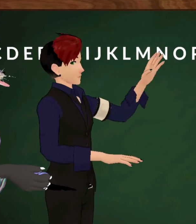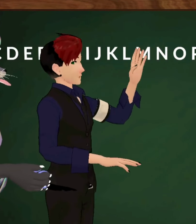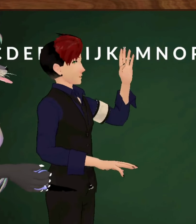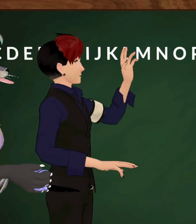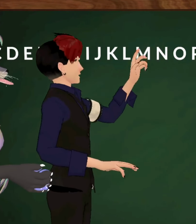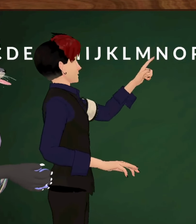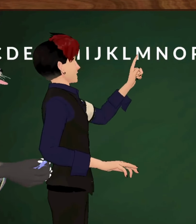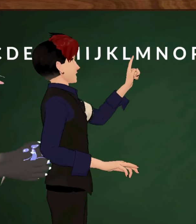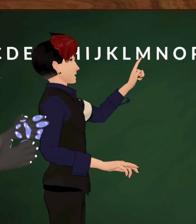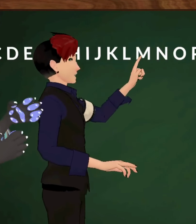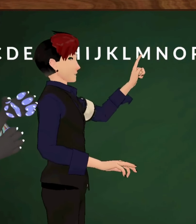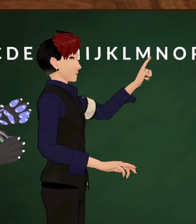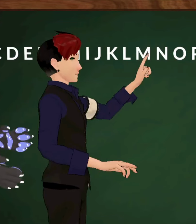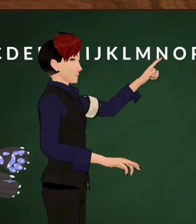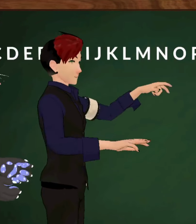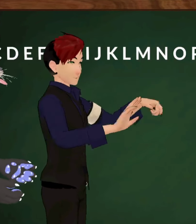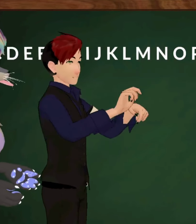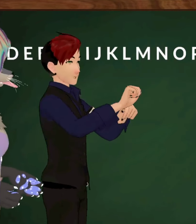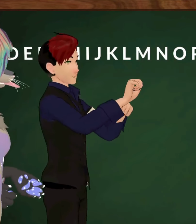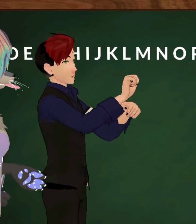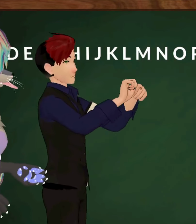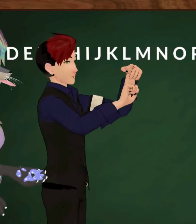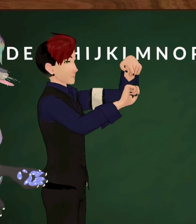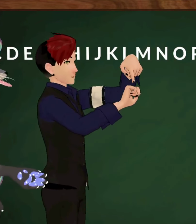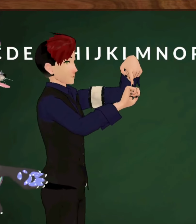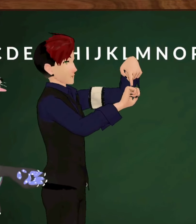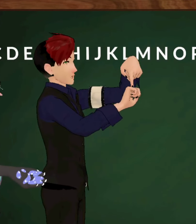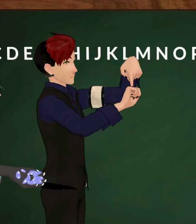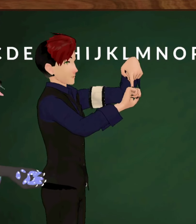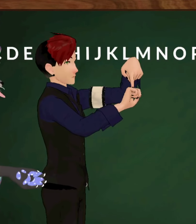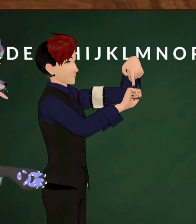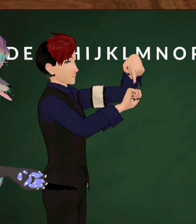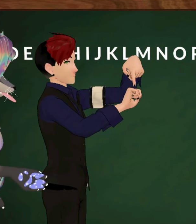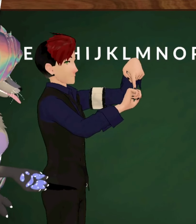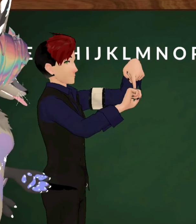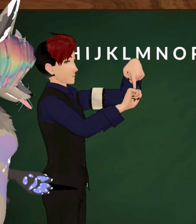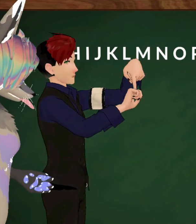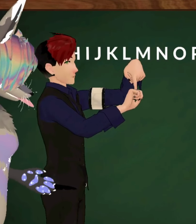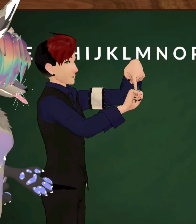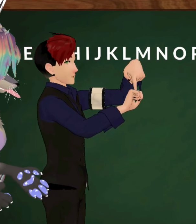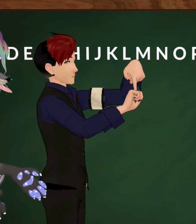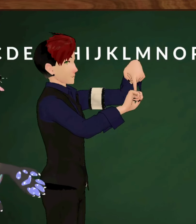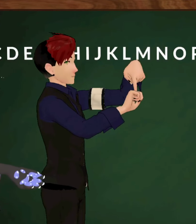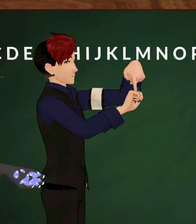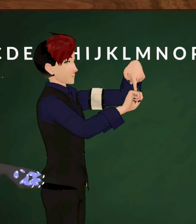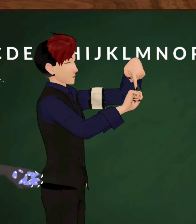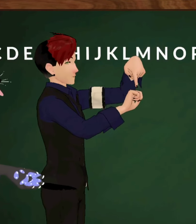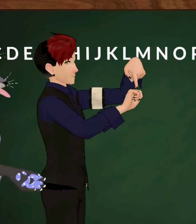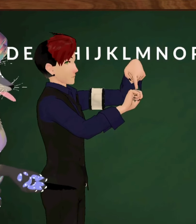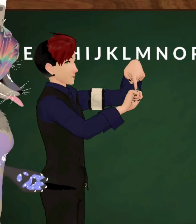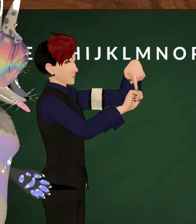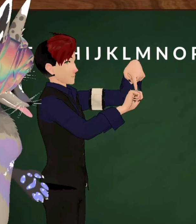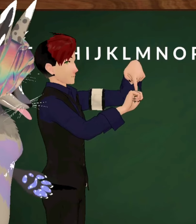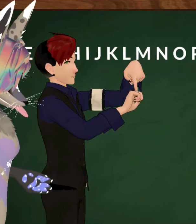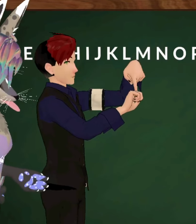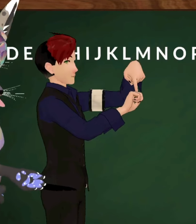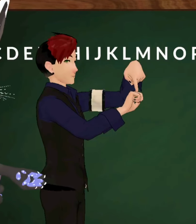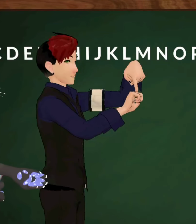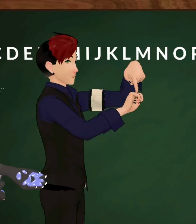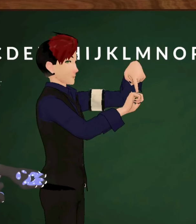T is kind of like with M and N. So with M, you had your thumb here. With N, you had your thumb here. With T, it's in between your index and